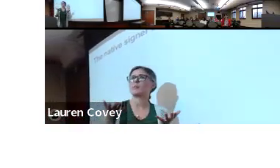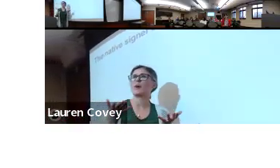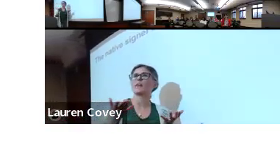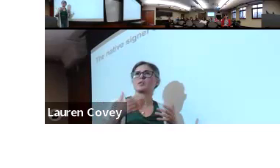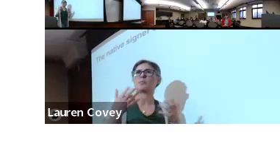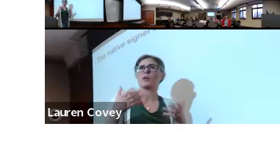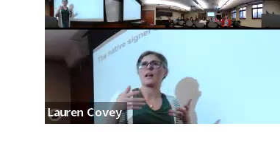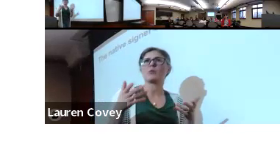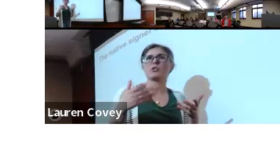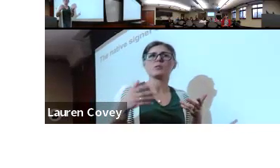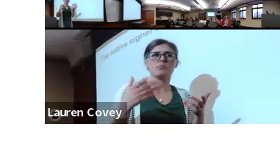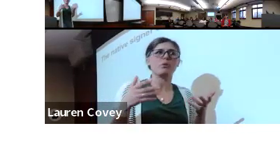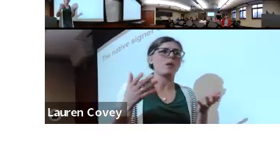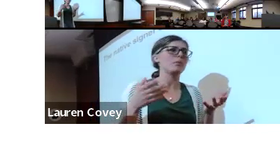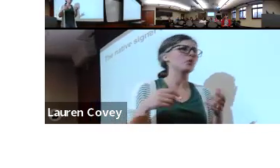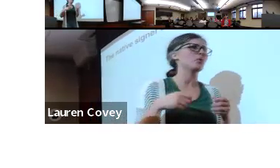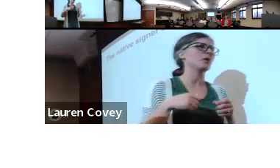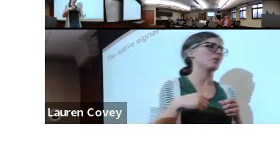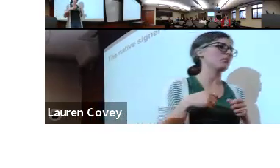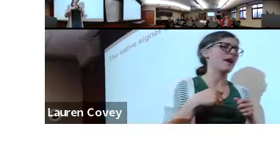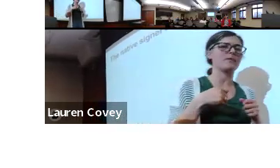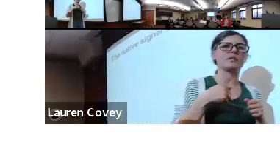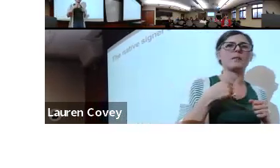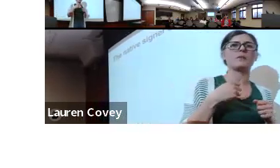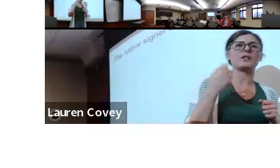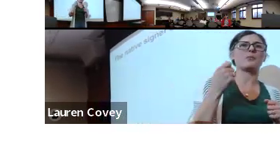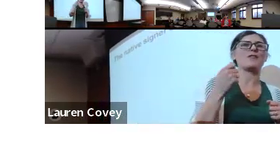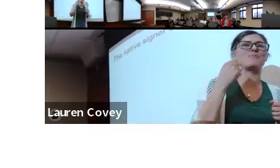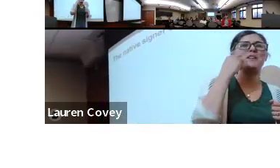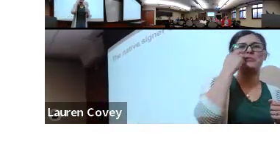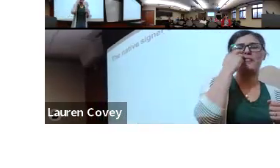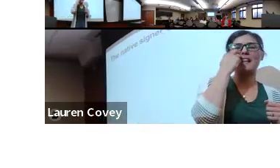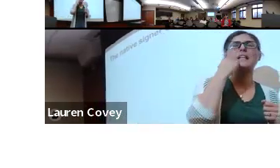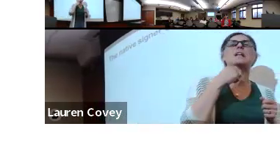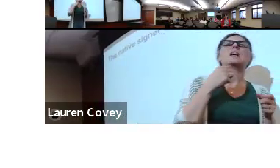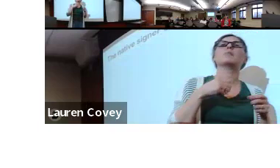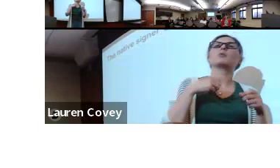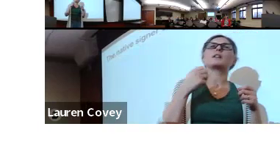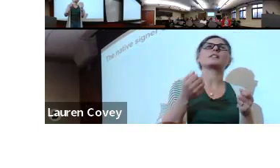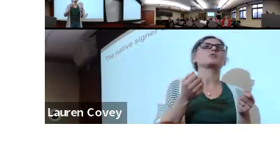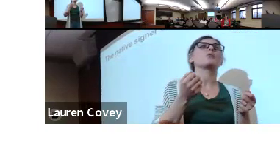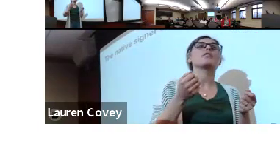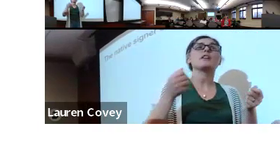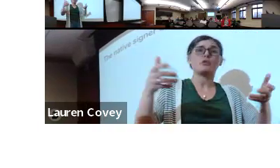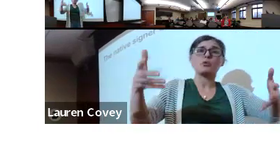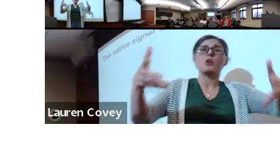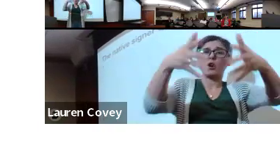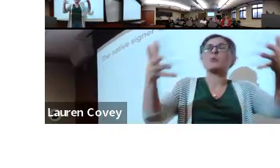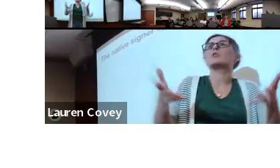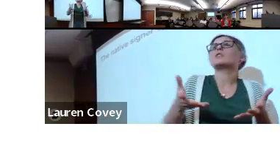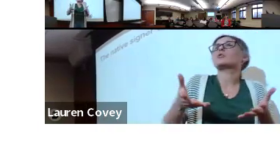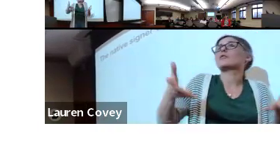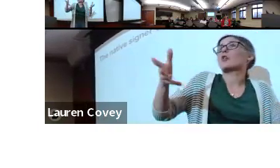in the same way that spoken languages probably do. We don't have the same easy way of measuring that, but at least that's what we think,